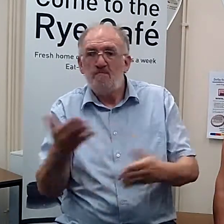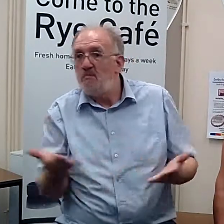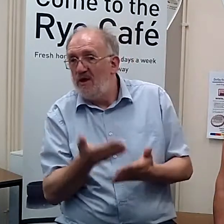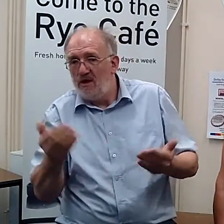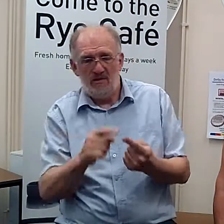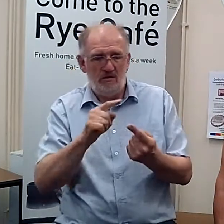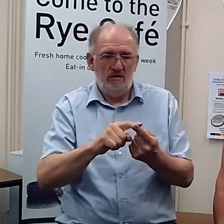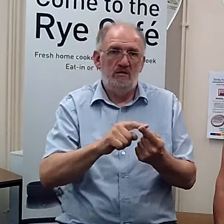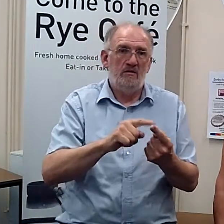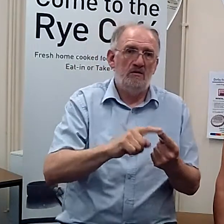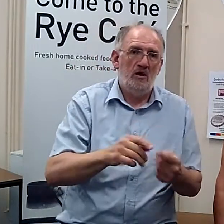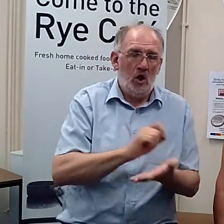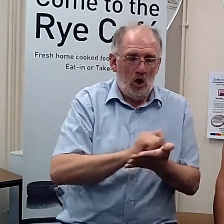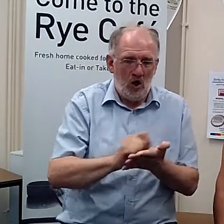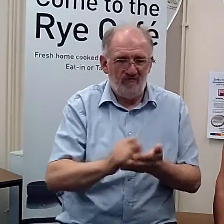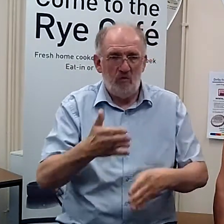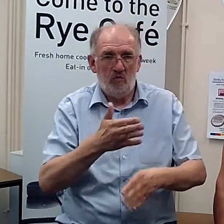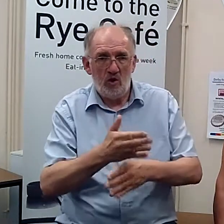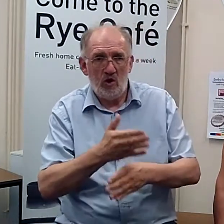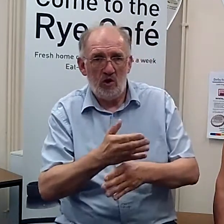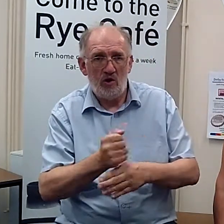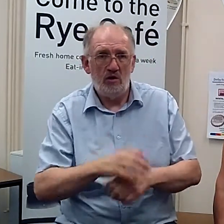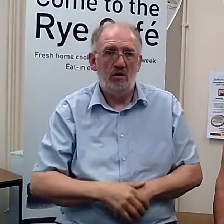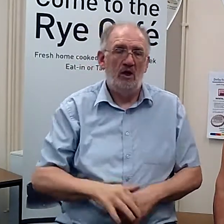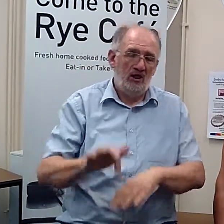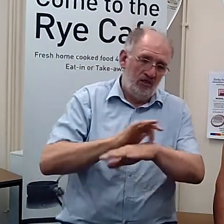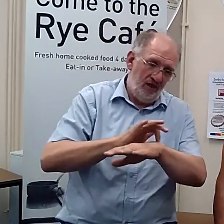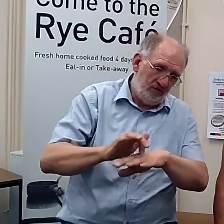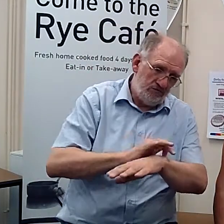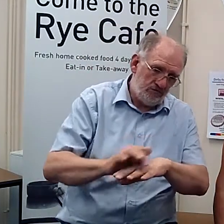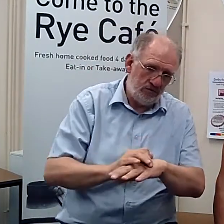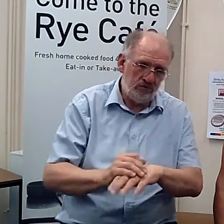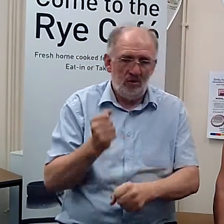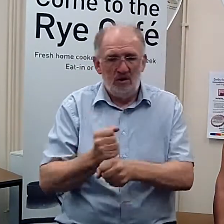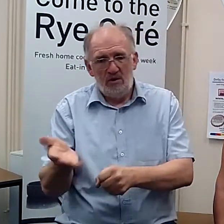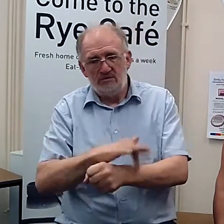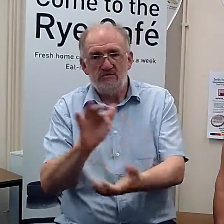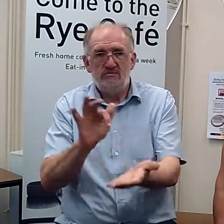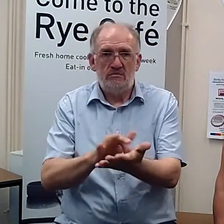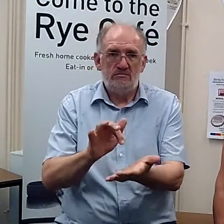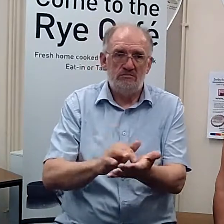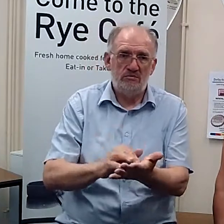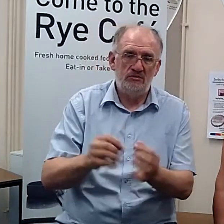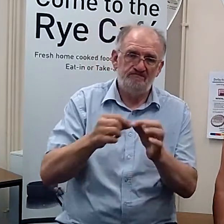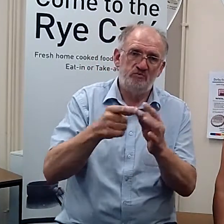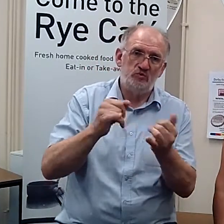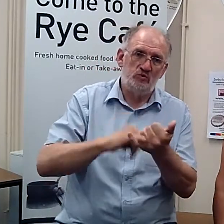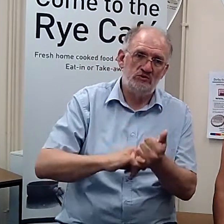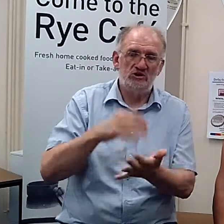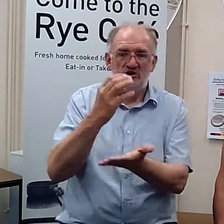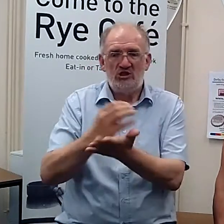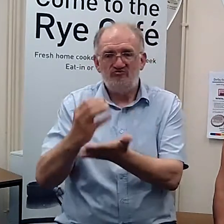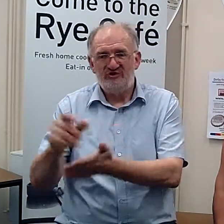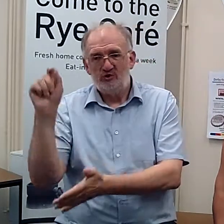The work placements have included office work, working in the theatre, the garden centre, at Boots. One